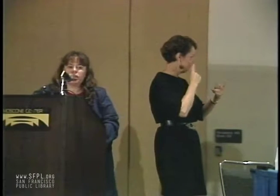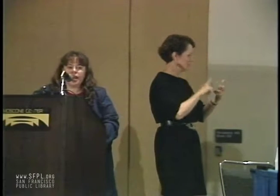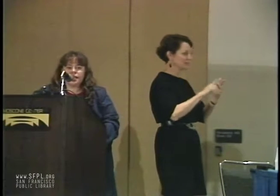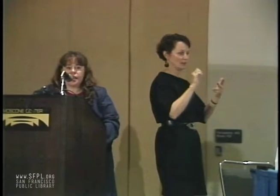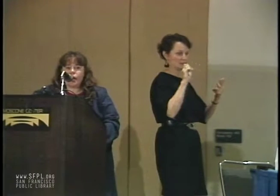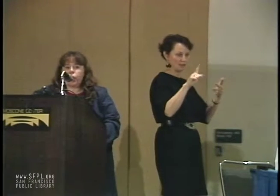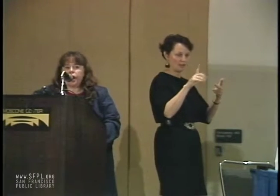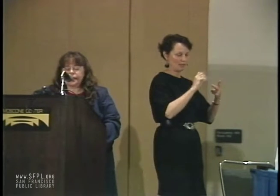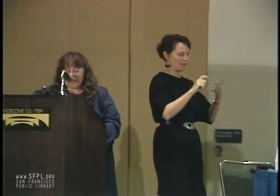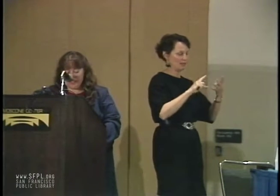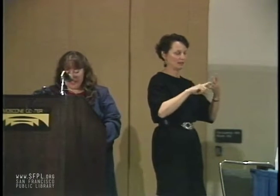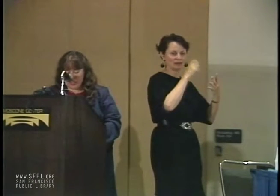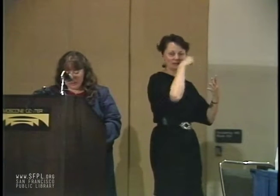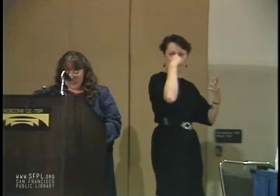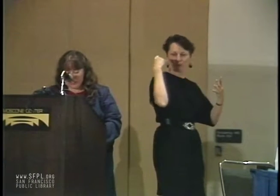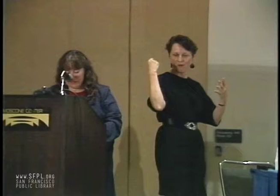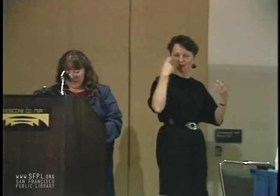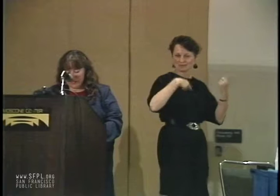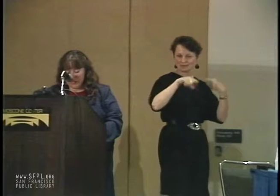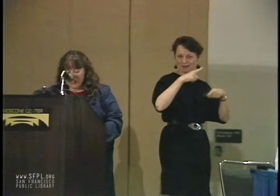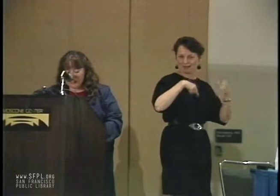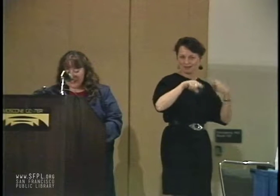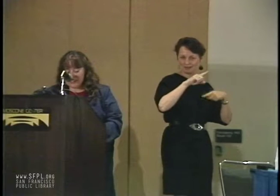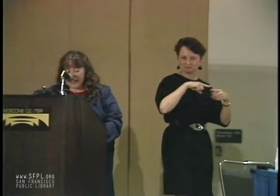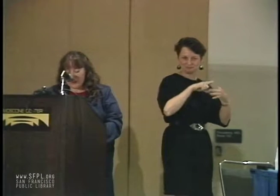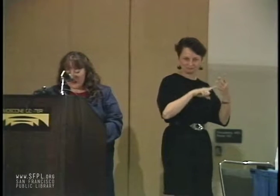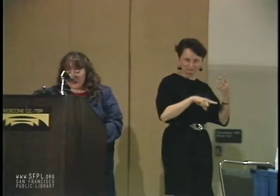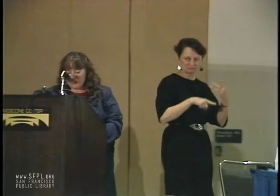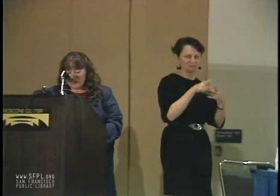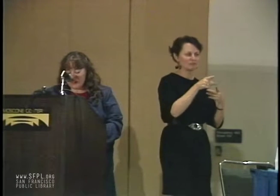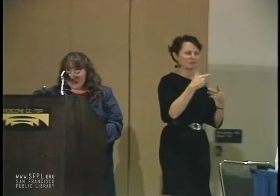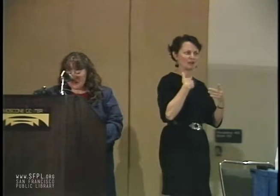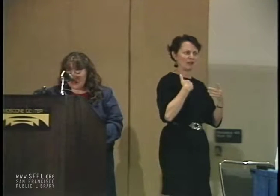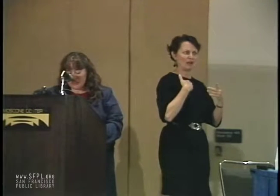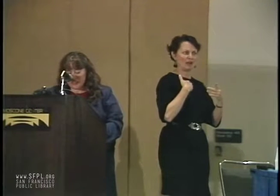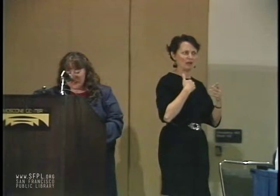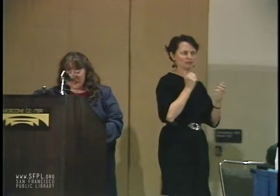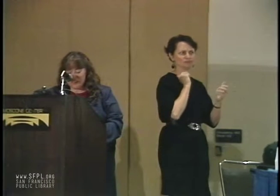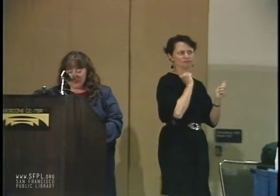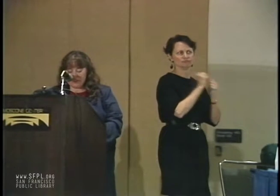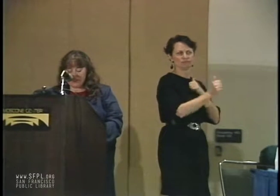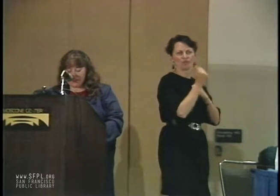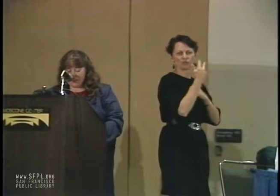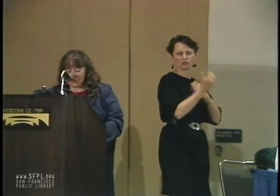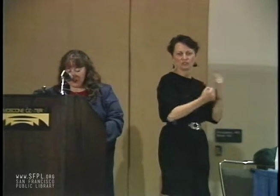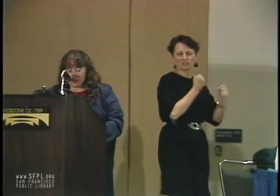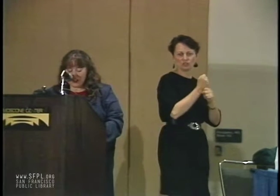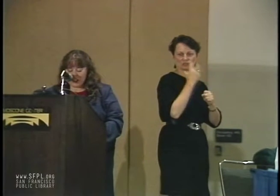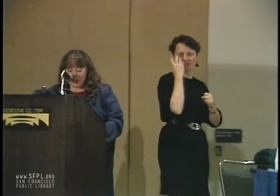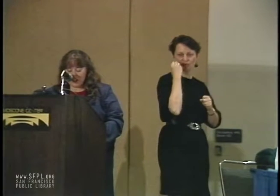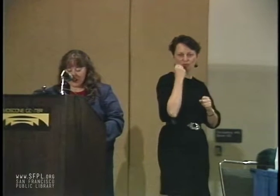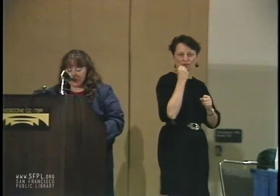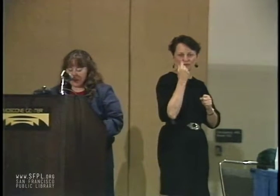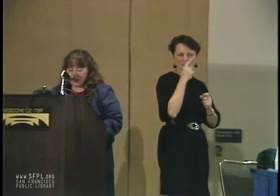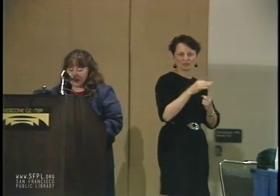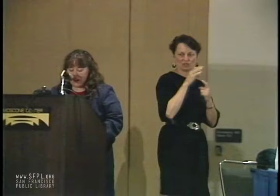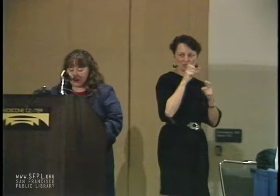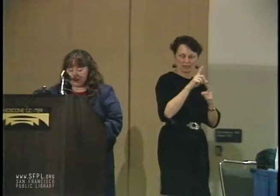and Taiwan Sign Language. She has had over 13 years of work experience in the fields of special education, mental health, and